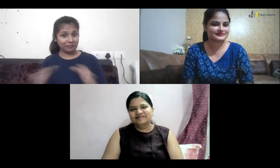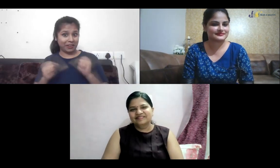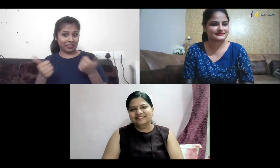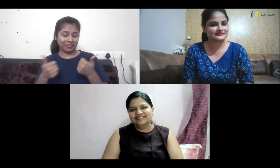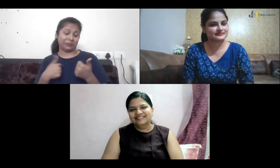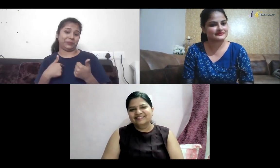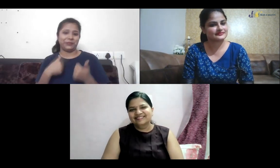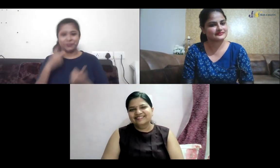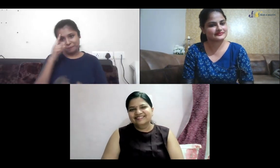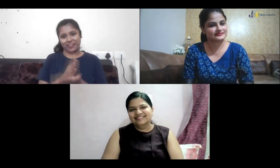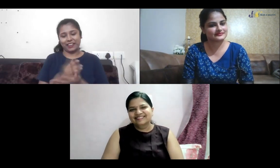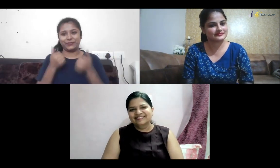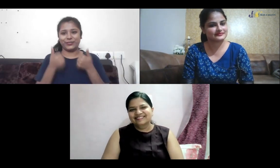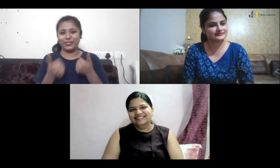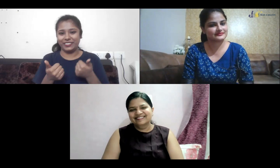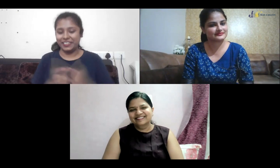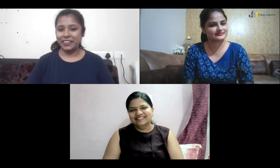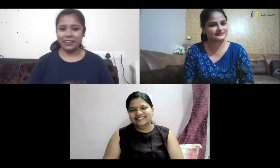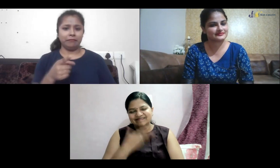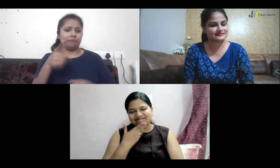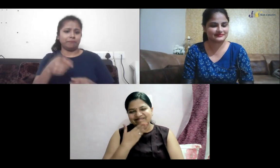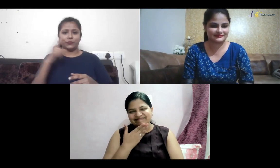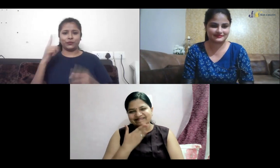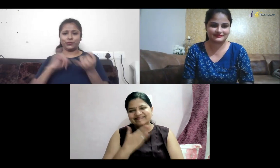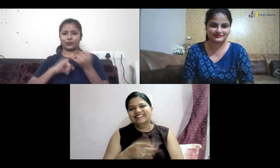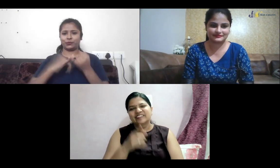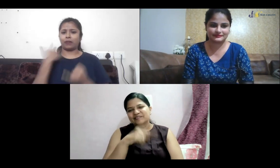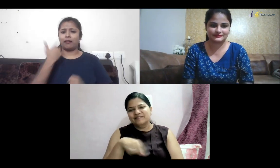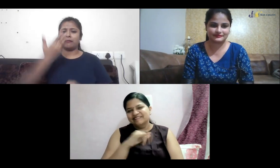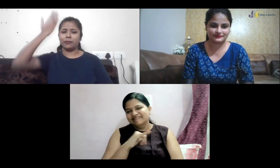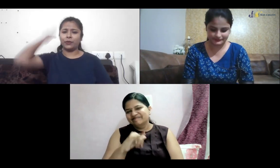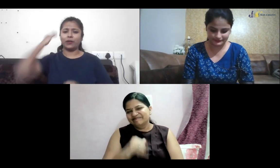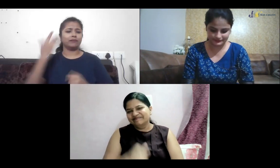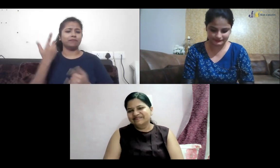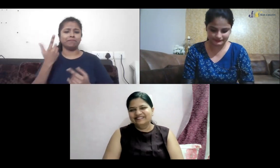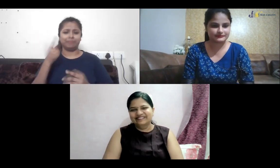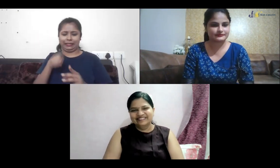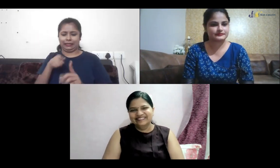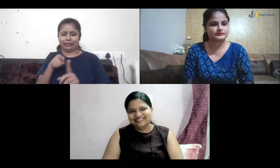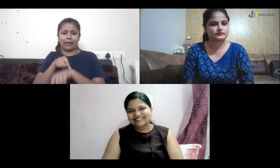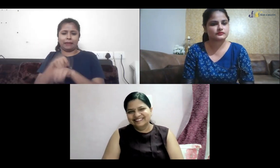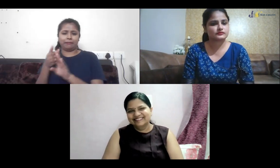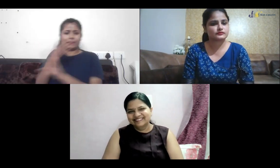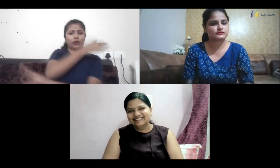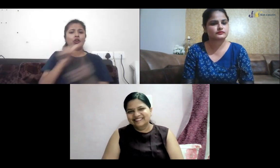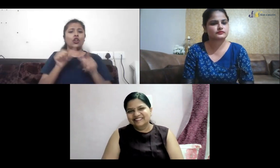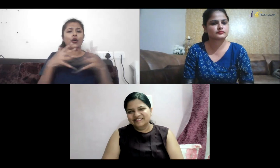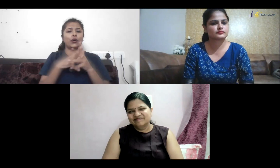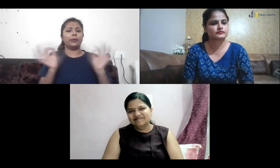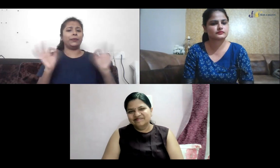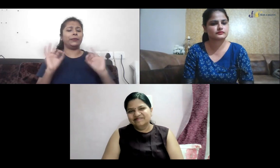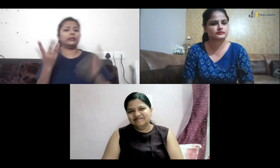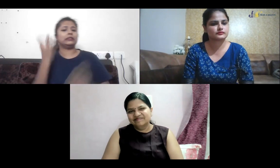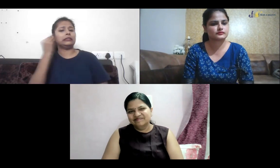the women can do different works, and that make a proud. So Sodamini, I think